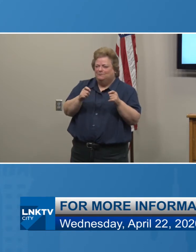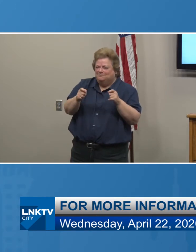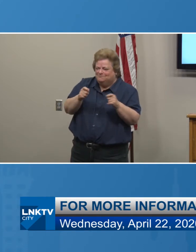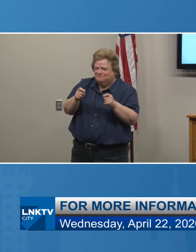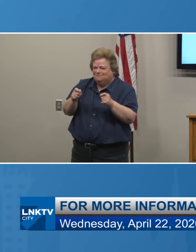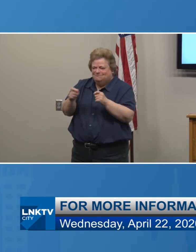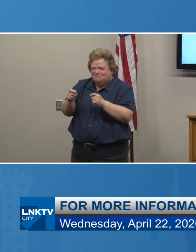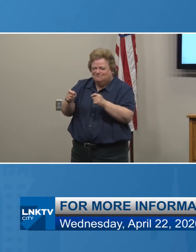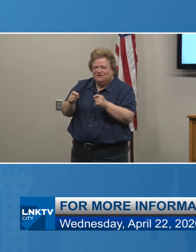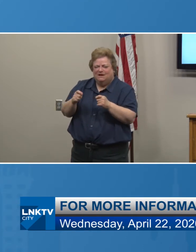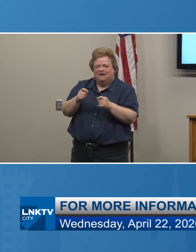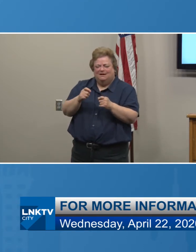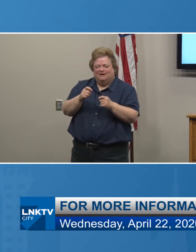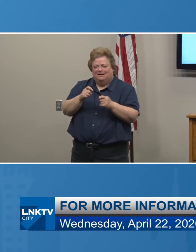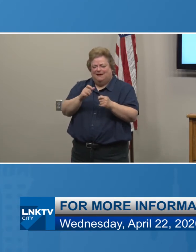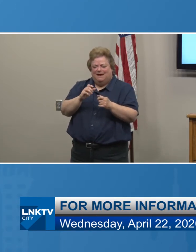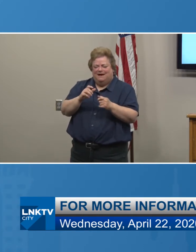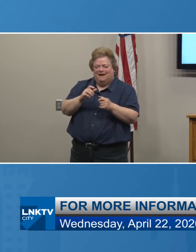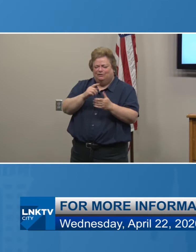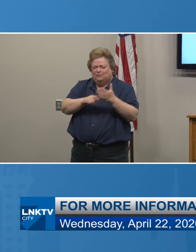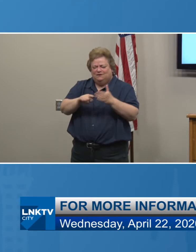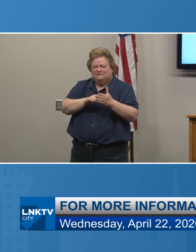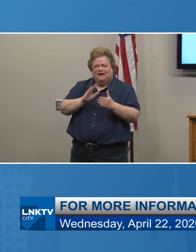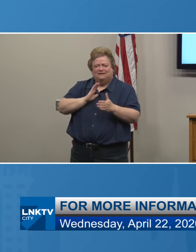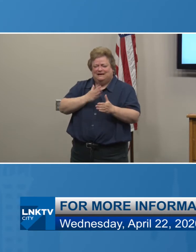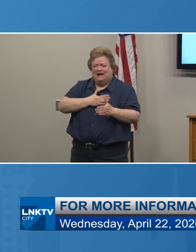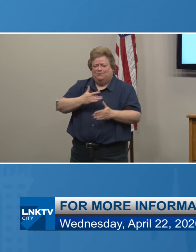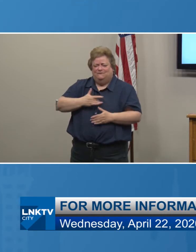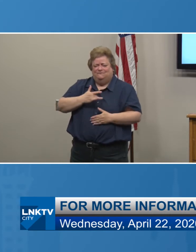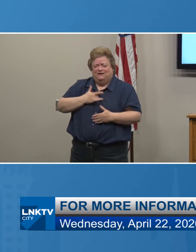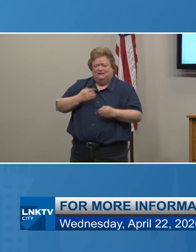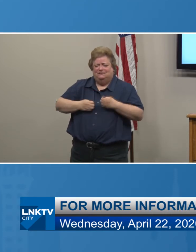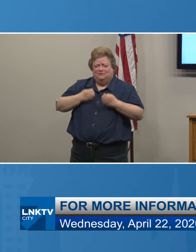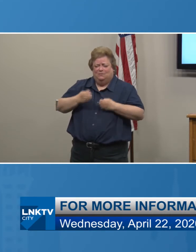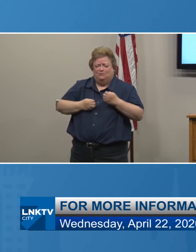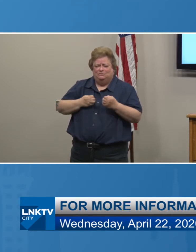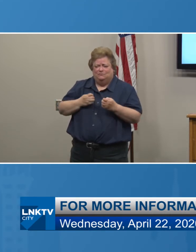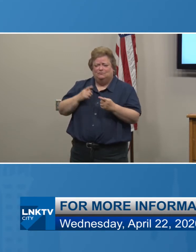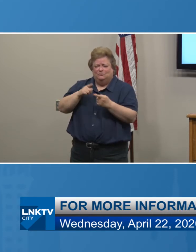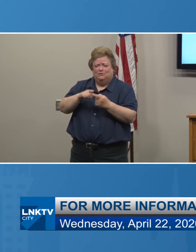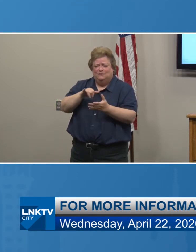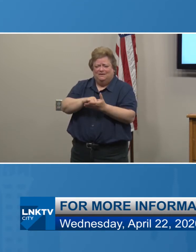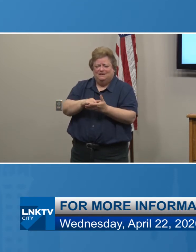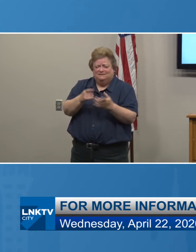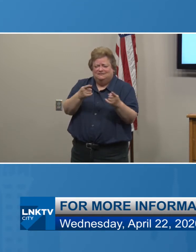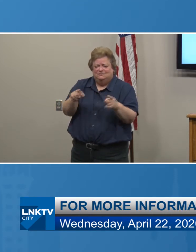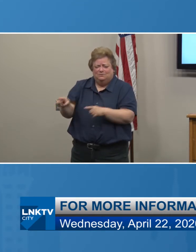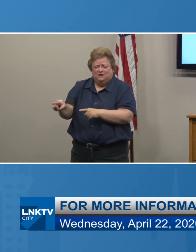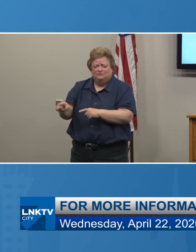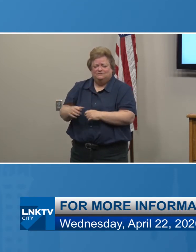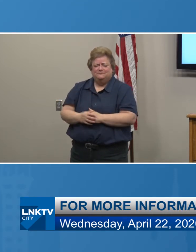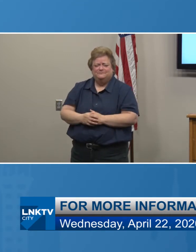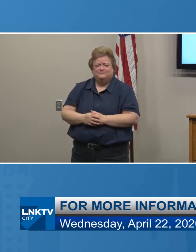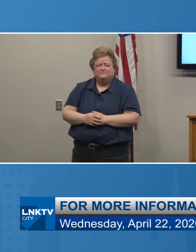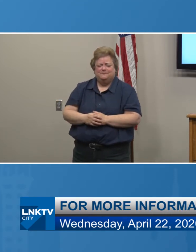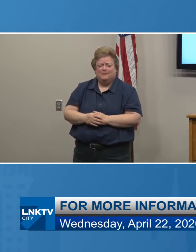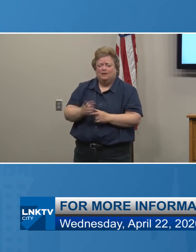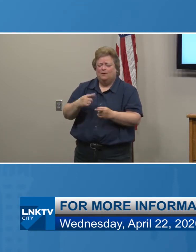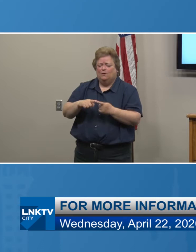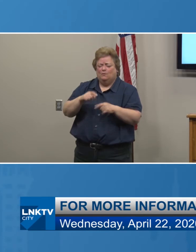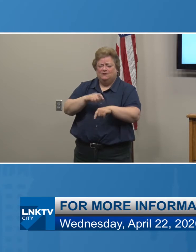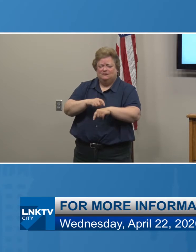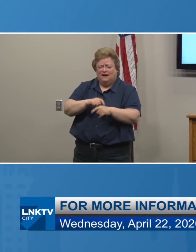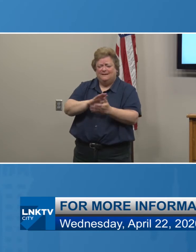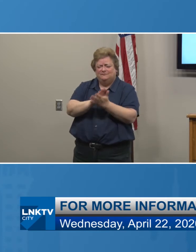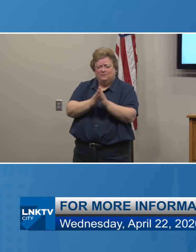criticize our own feelings and reactions to the COVID-19 situation. When times are tough,